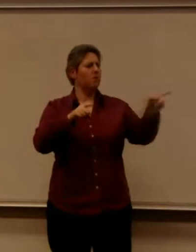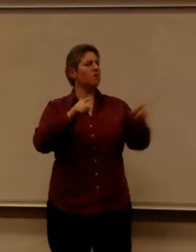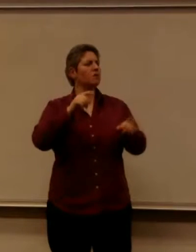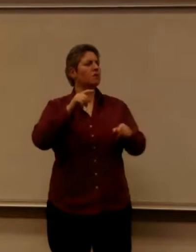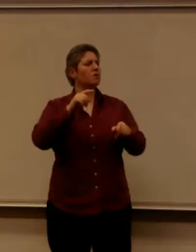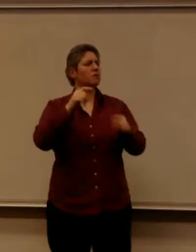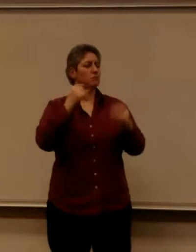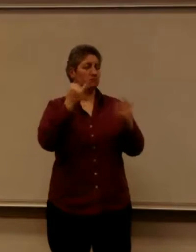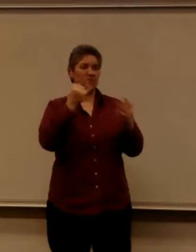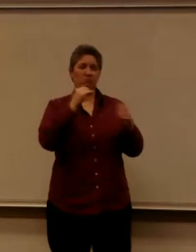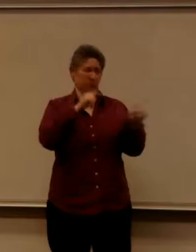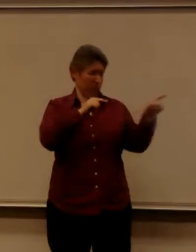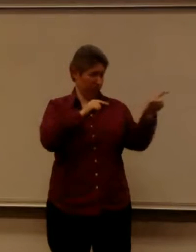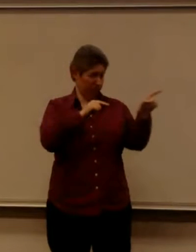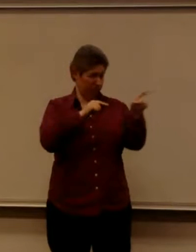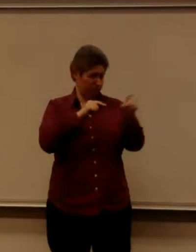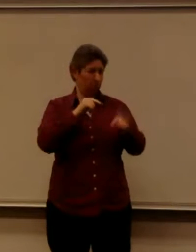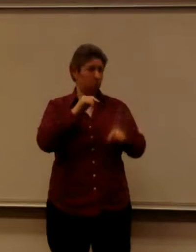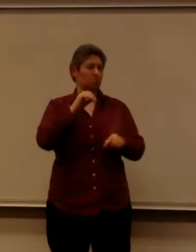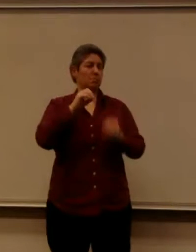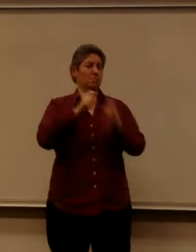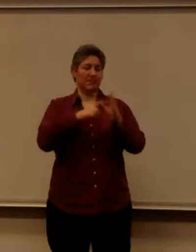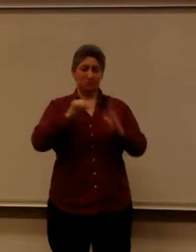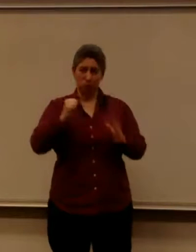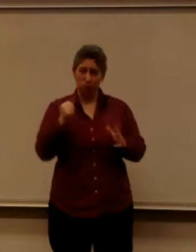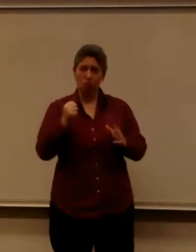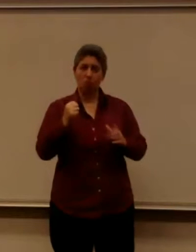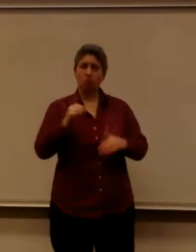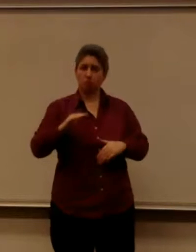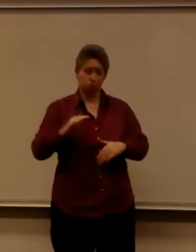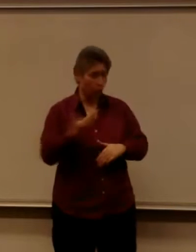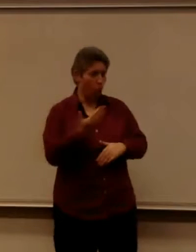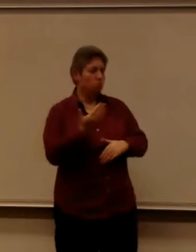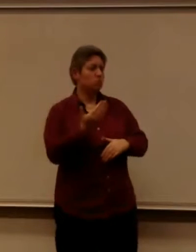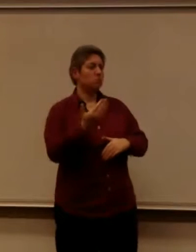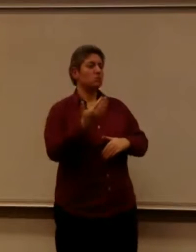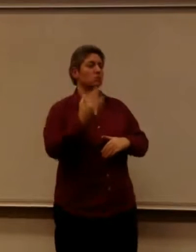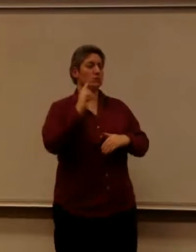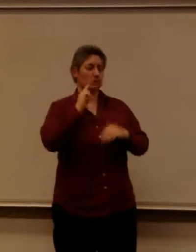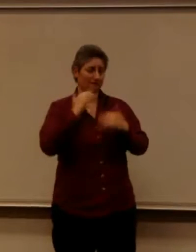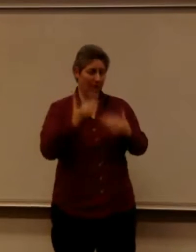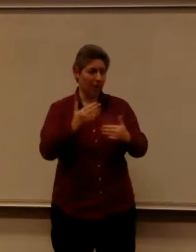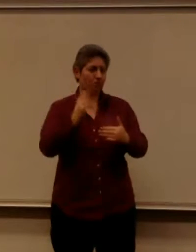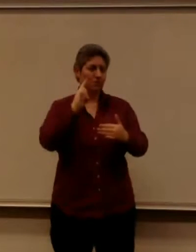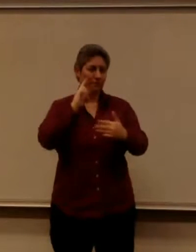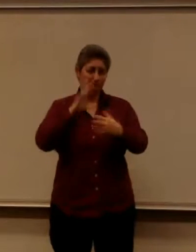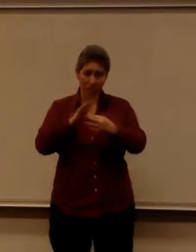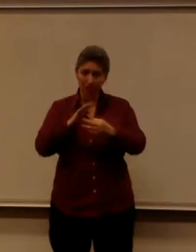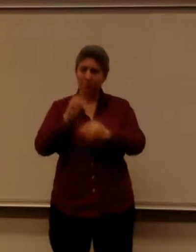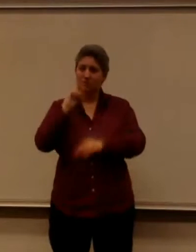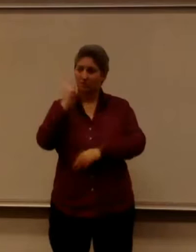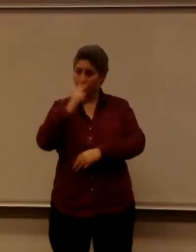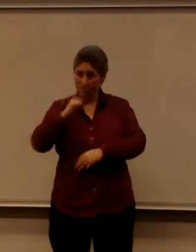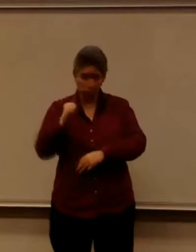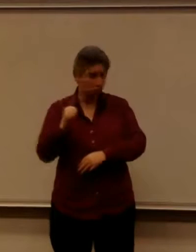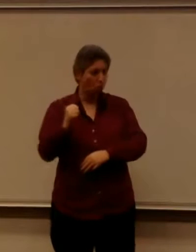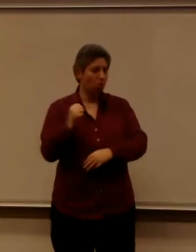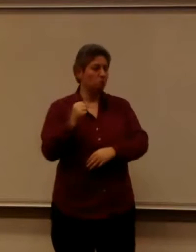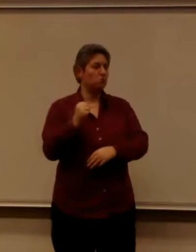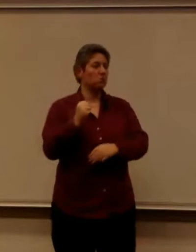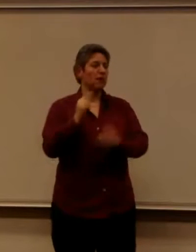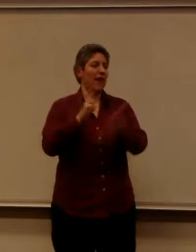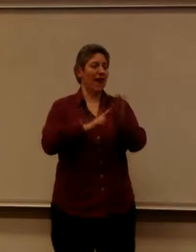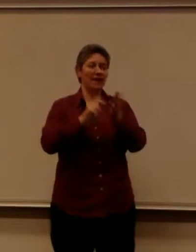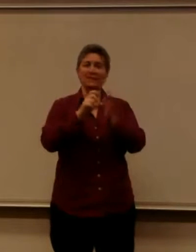Someone's asked me what BAF is, and I'll explain that. That's an organisation people are working on that. So there's BDA Scotland, SCOD, Deaf Action,